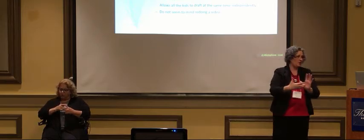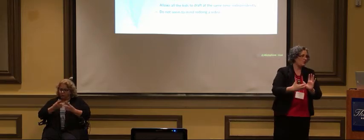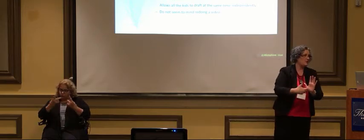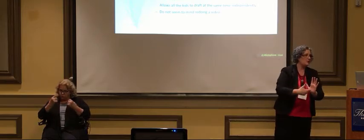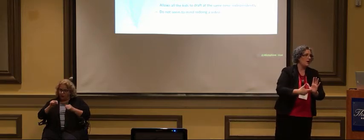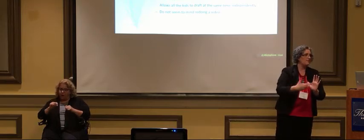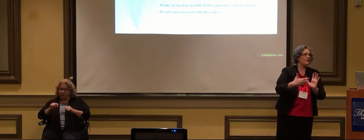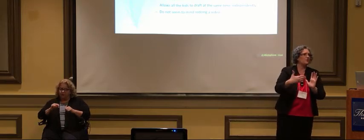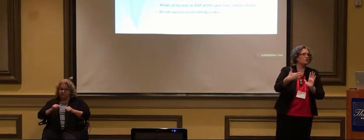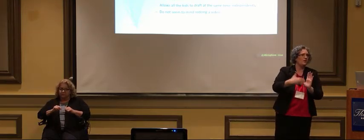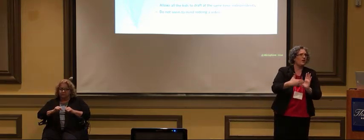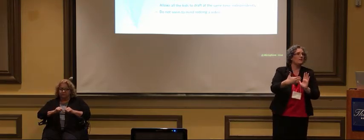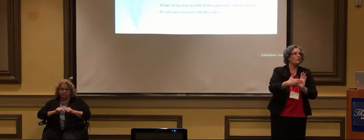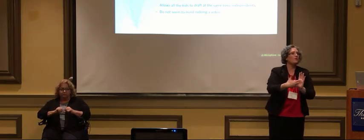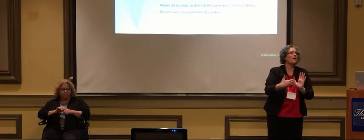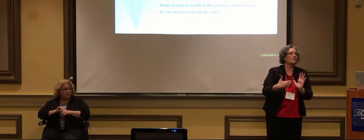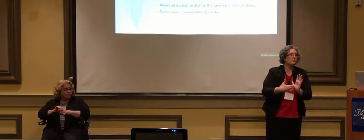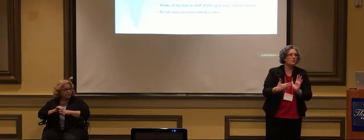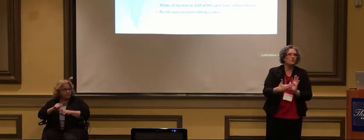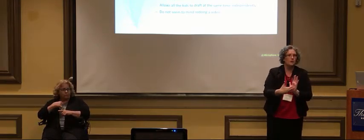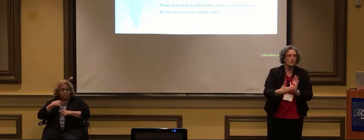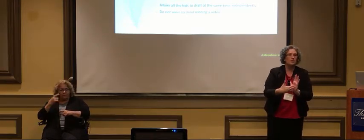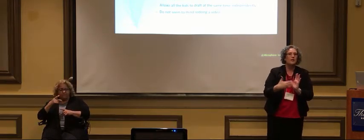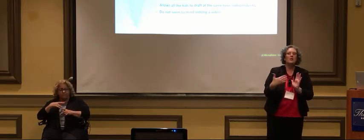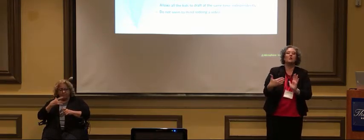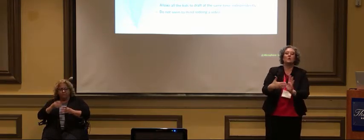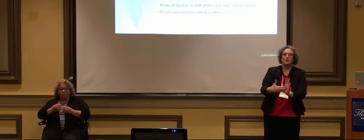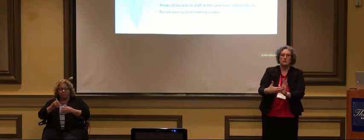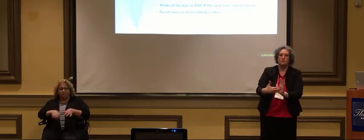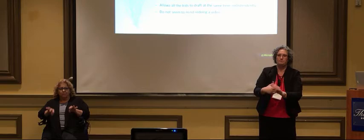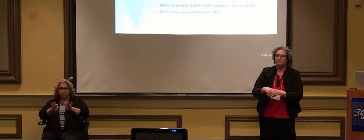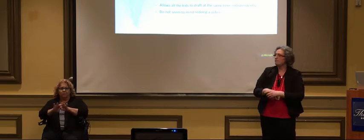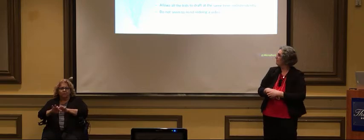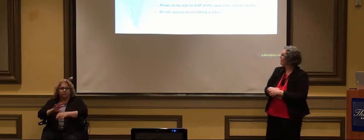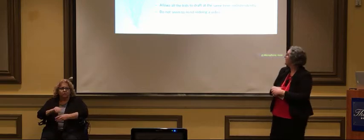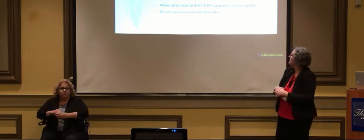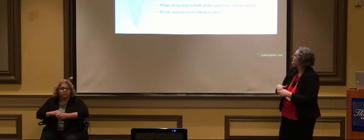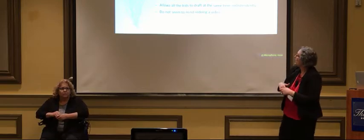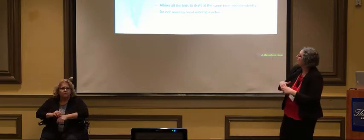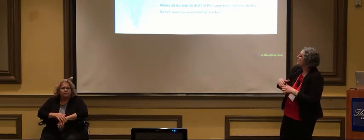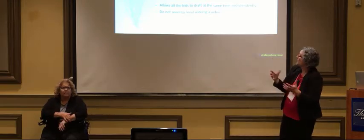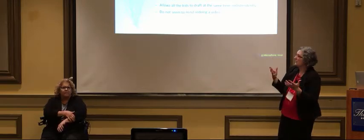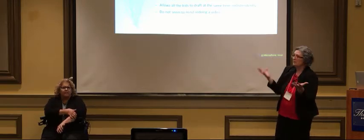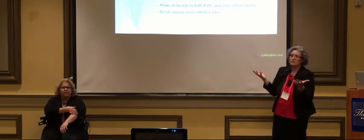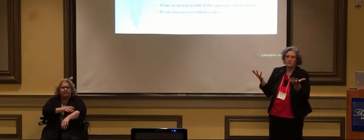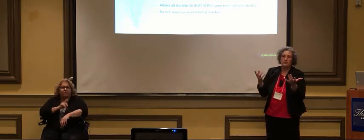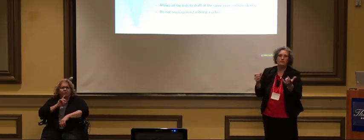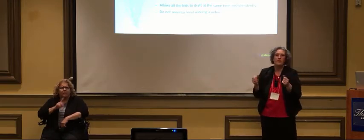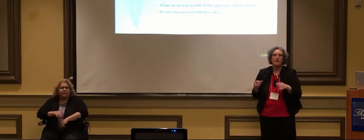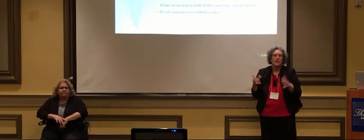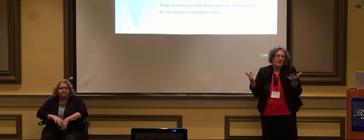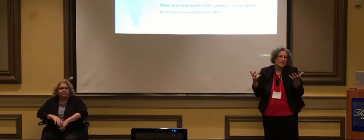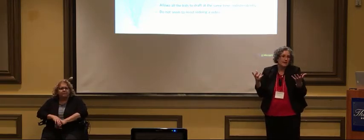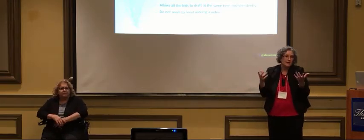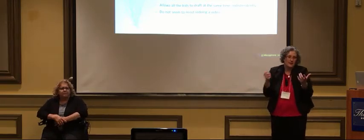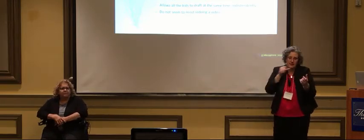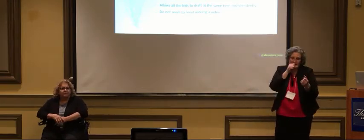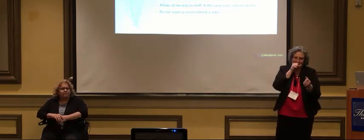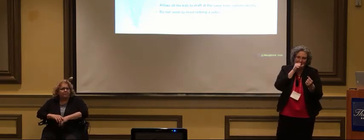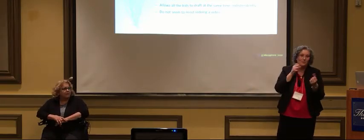It's our rough draft. It's the thing that we felt was most critical to include. And so really,